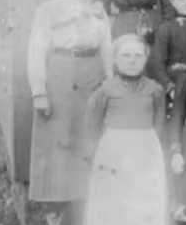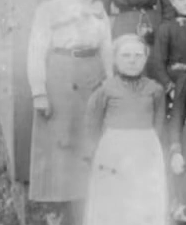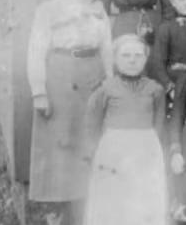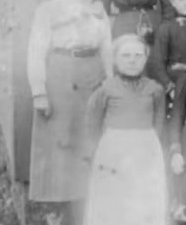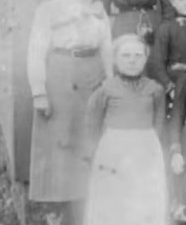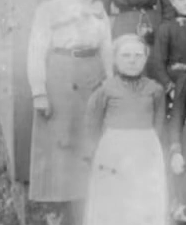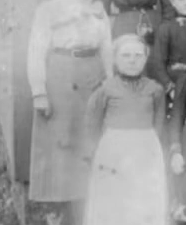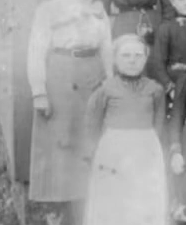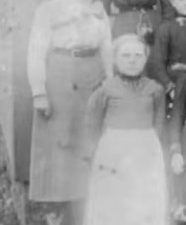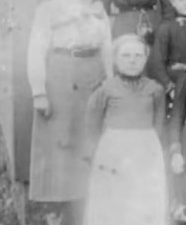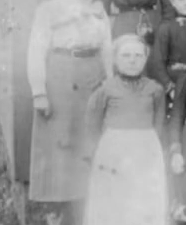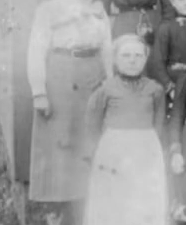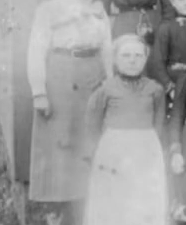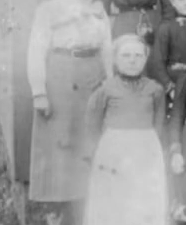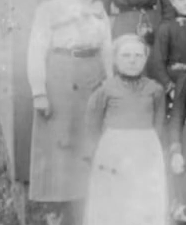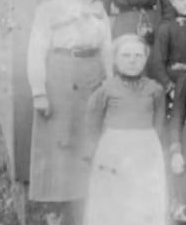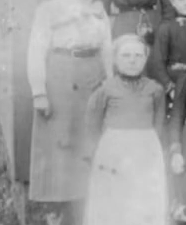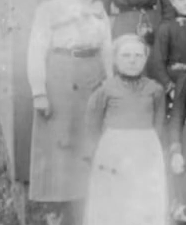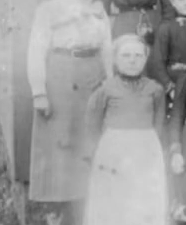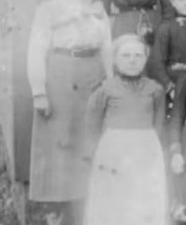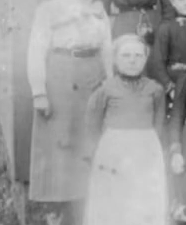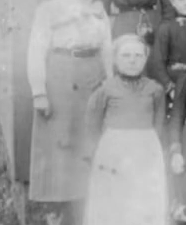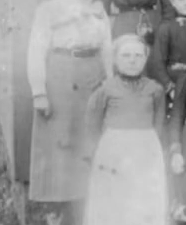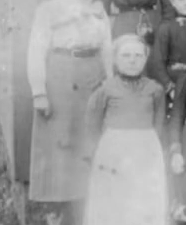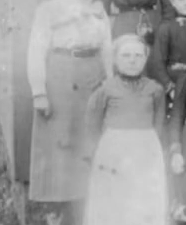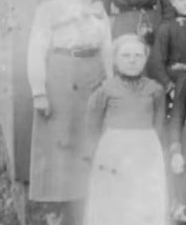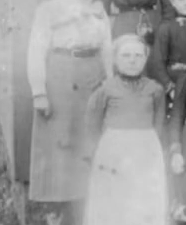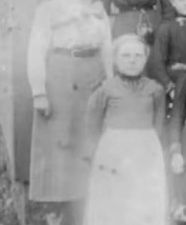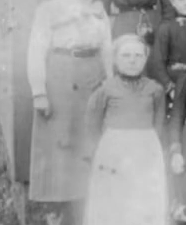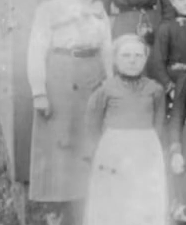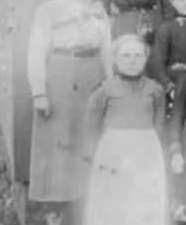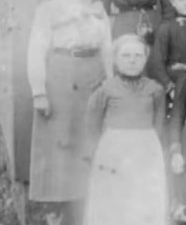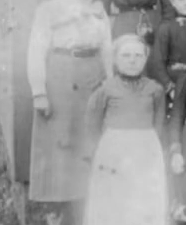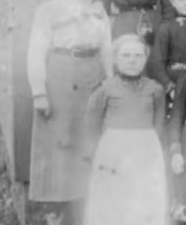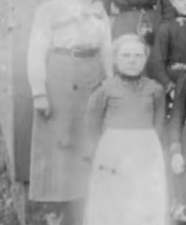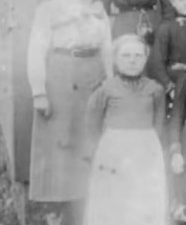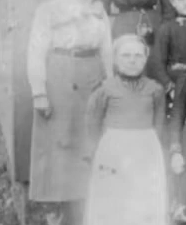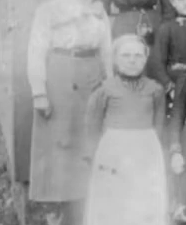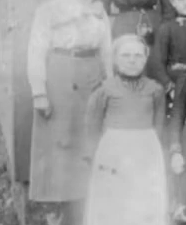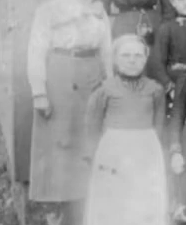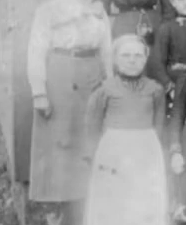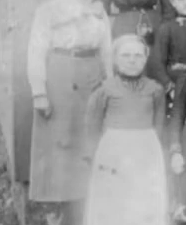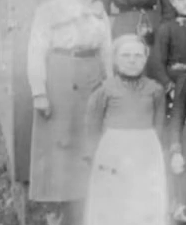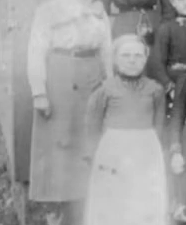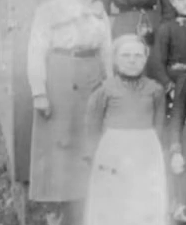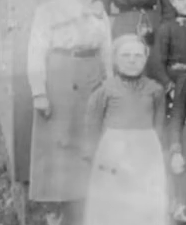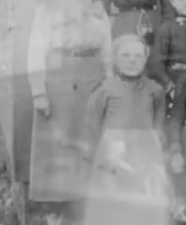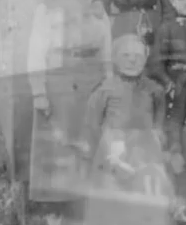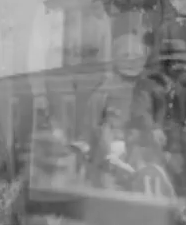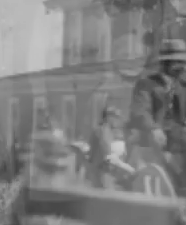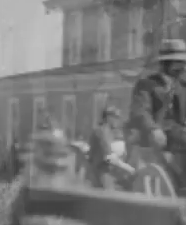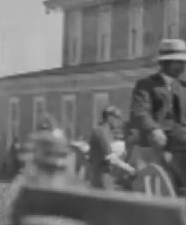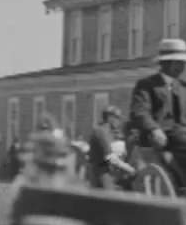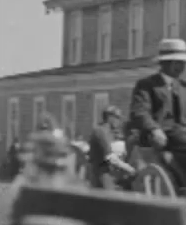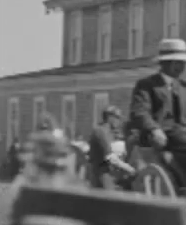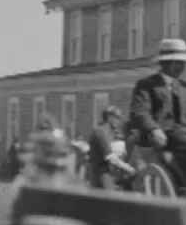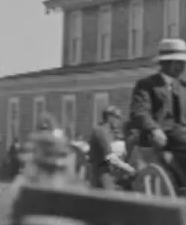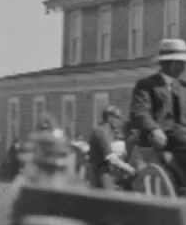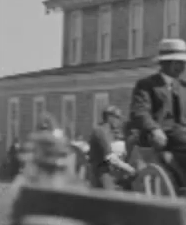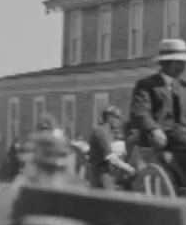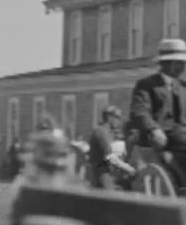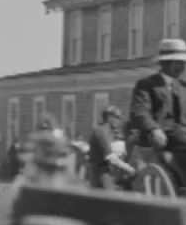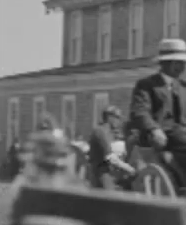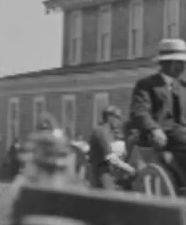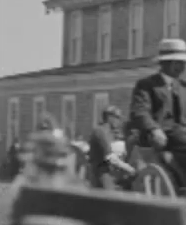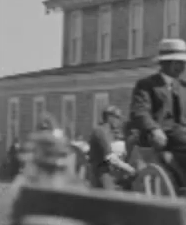And there was a girl in school. We went down to the fair, and